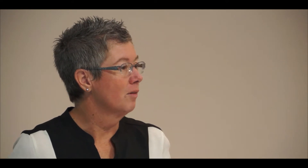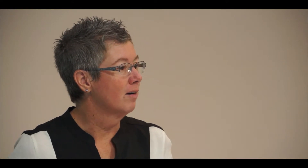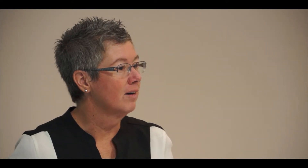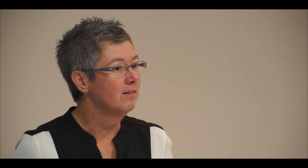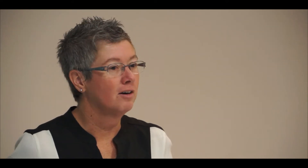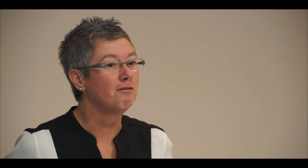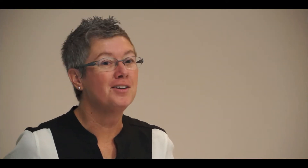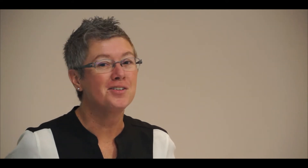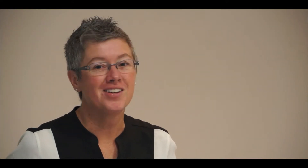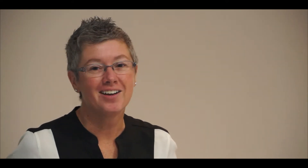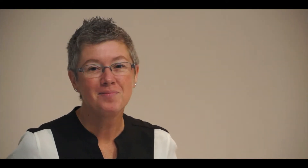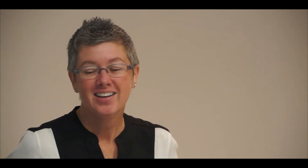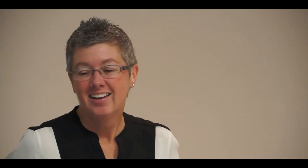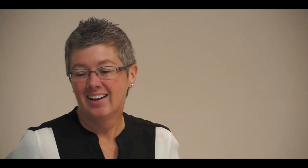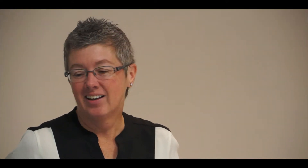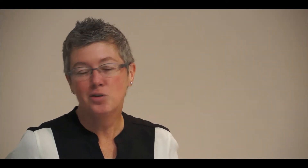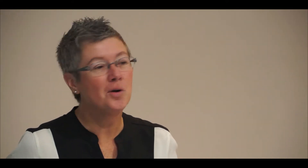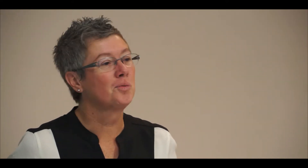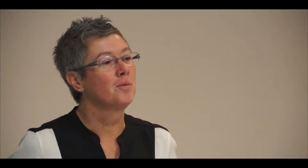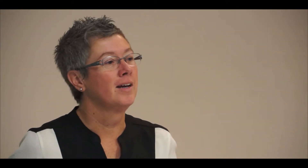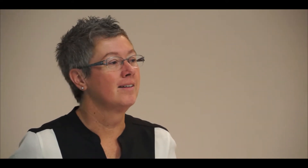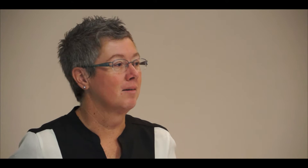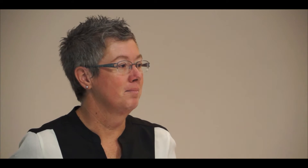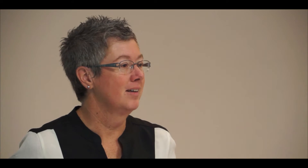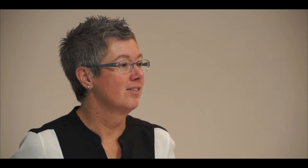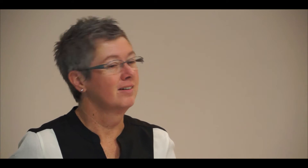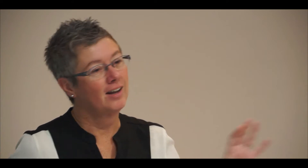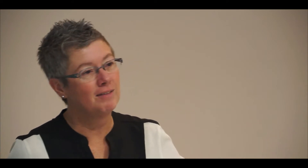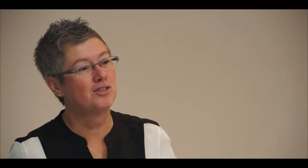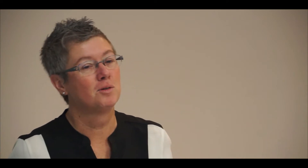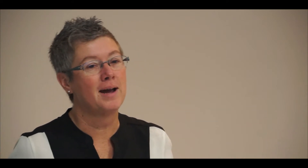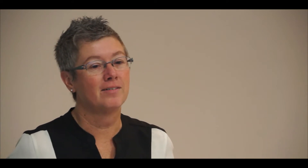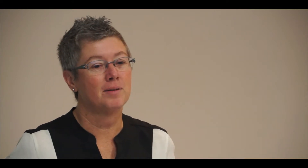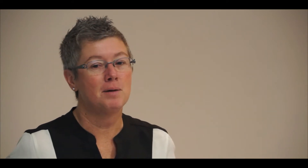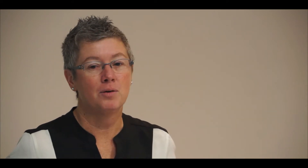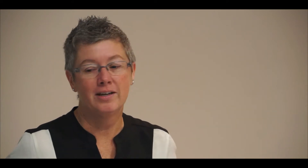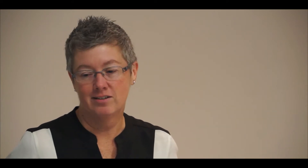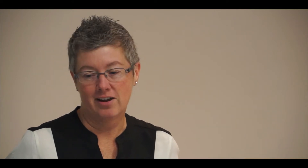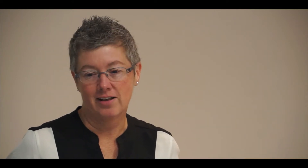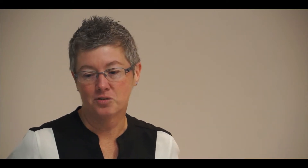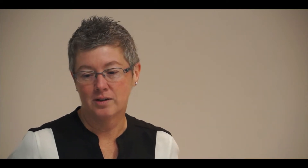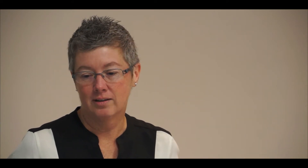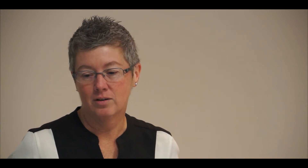friends in Seattle and who knows where it will end up and I'll give you some more background about my week in Seattle last week I think